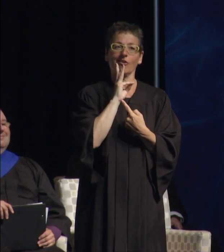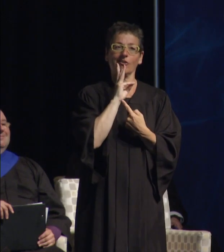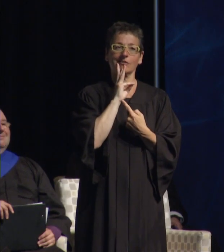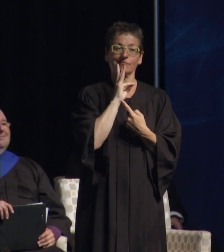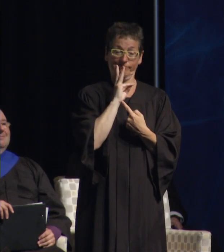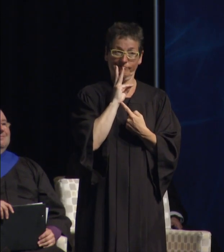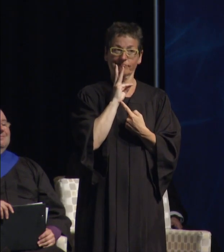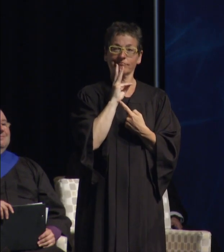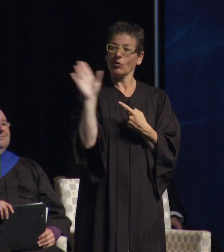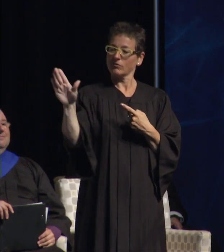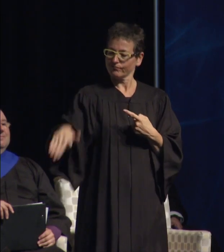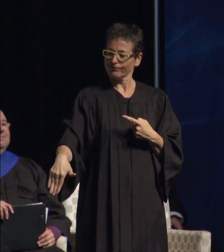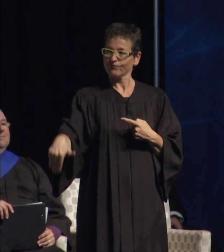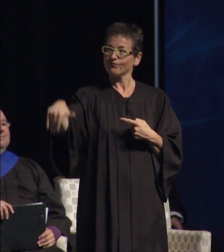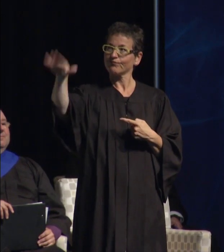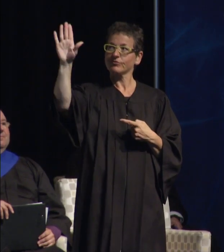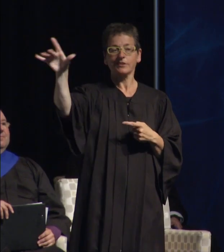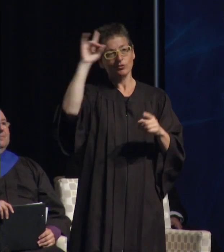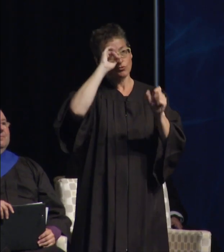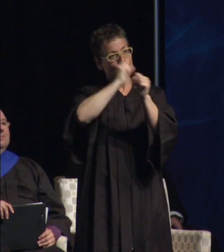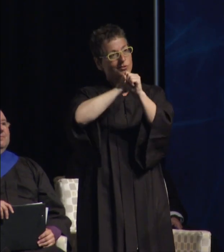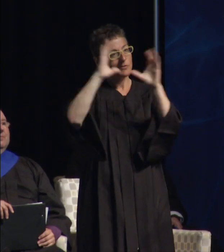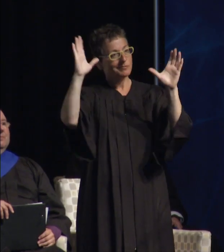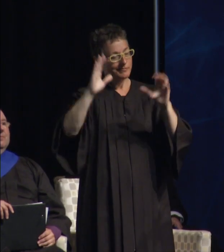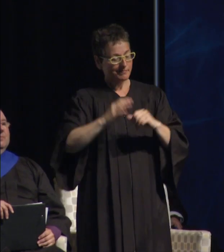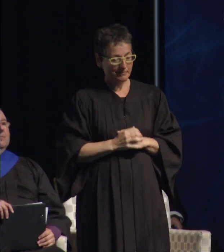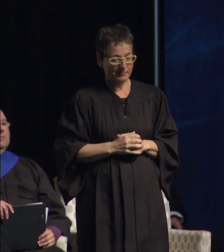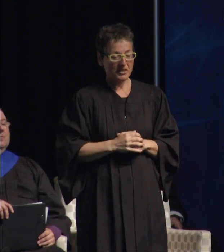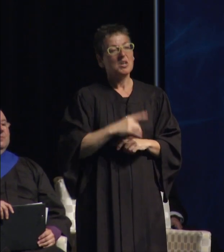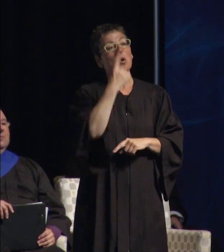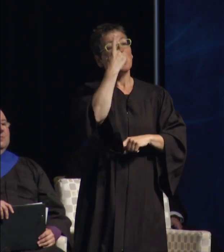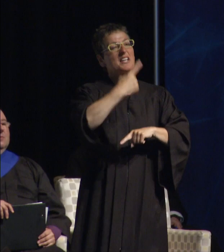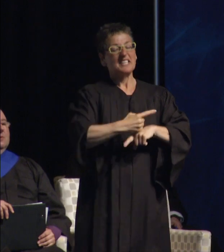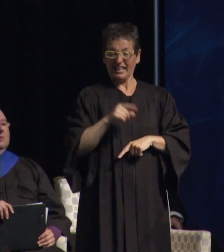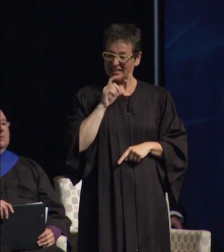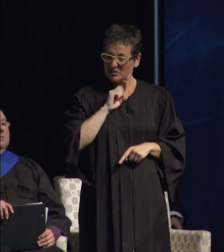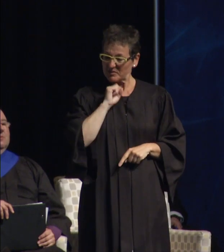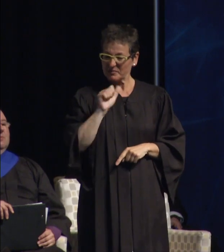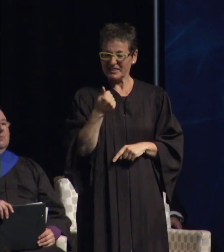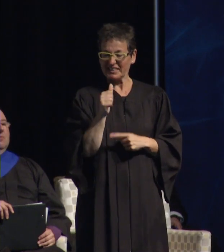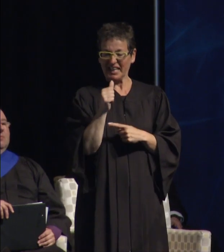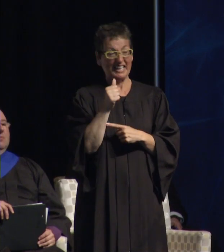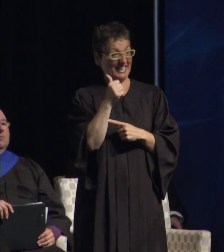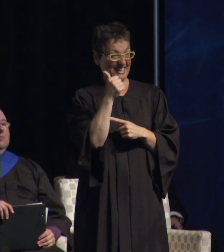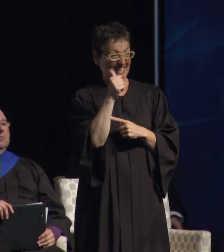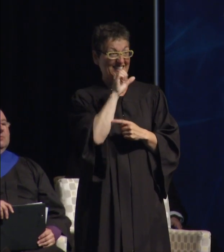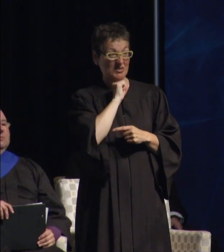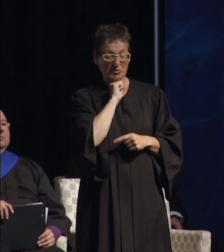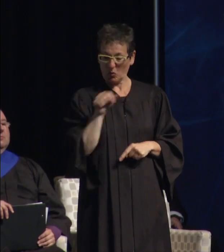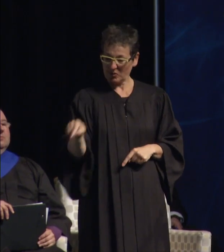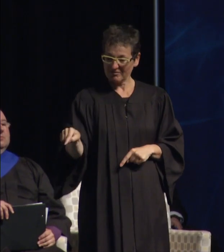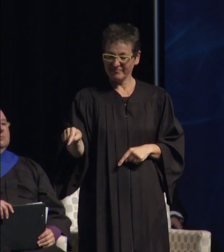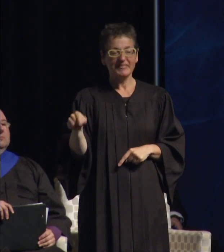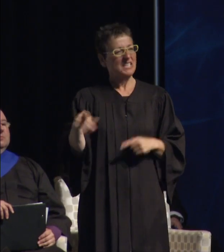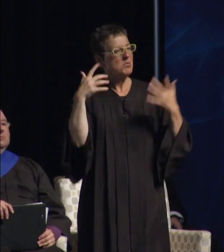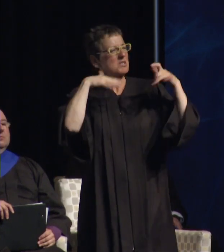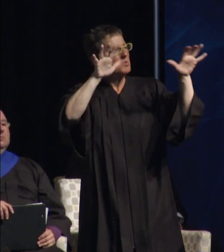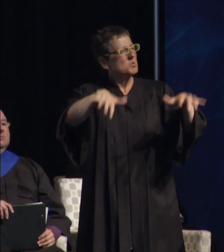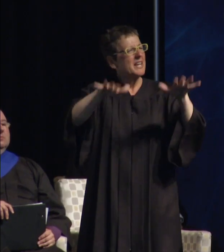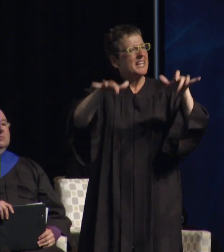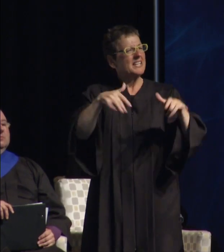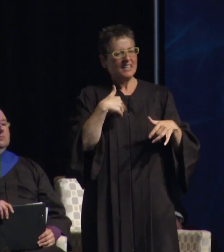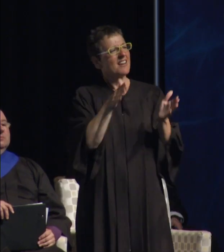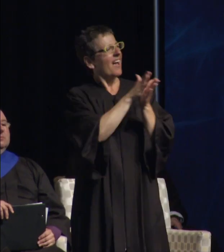And he was always much older than his age. And one day, when he was about 10 years old, it was raining. And I asked his mother